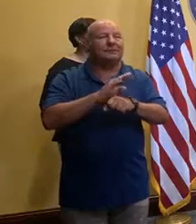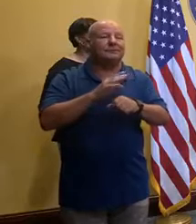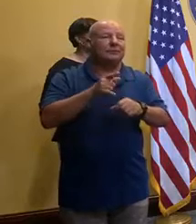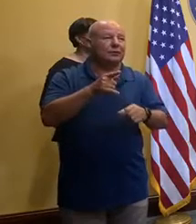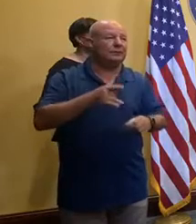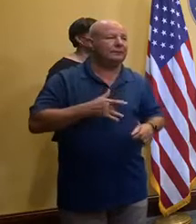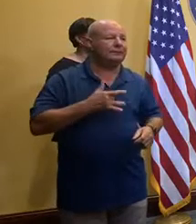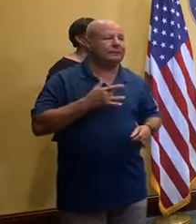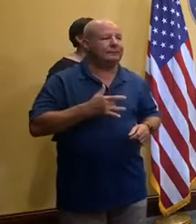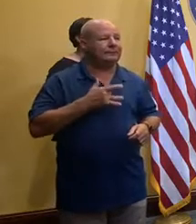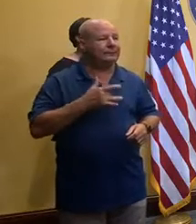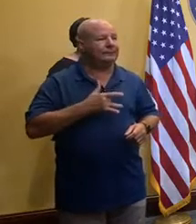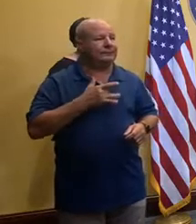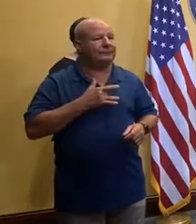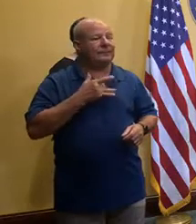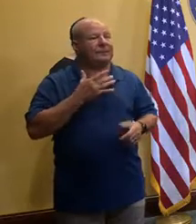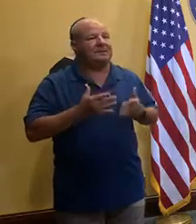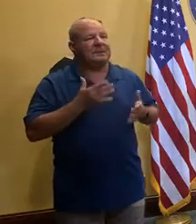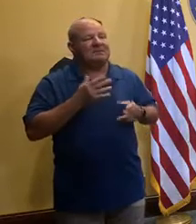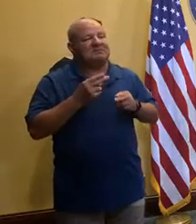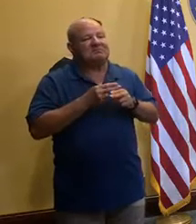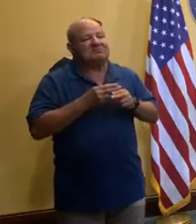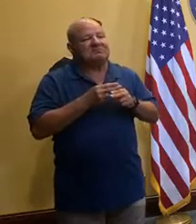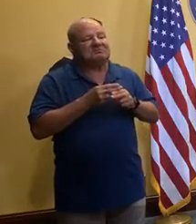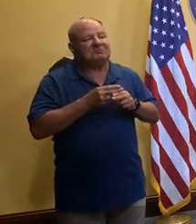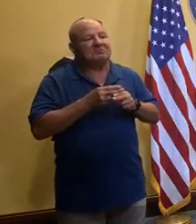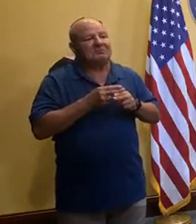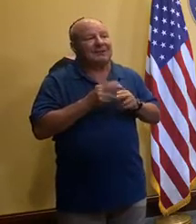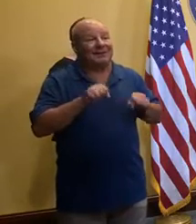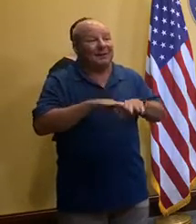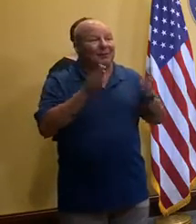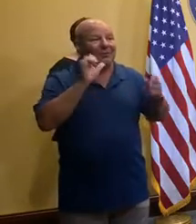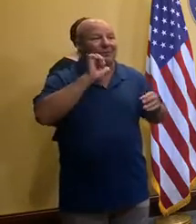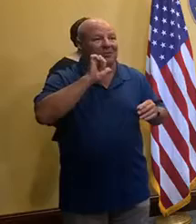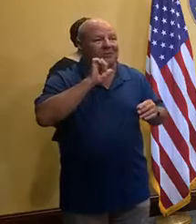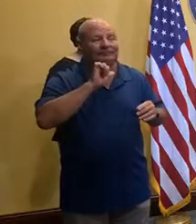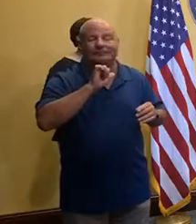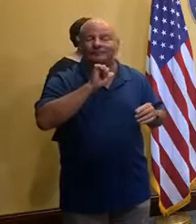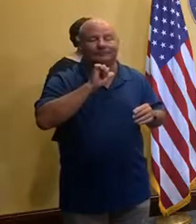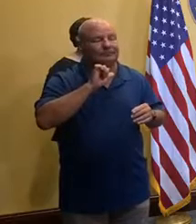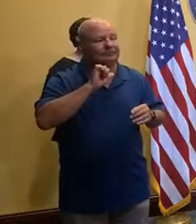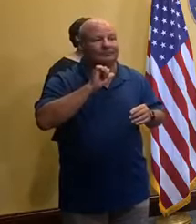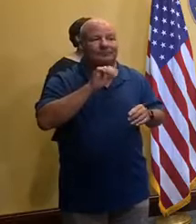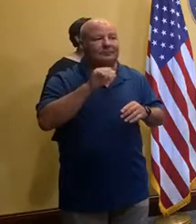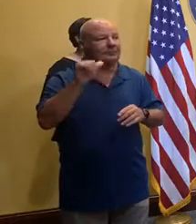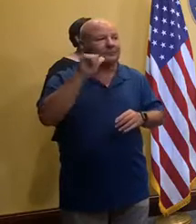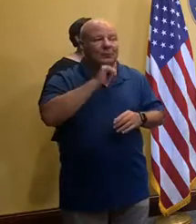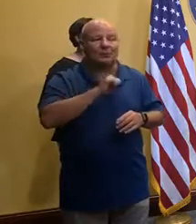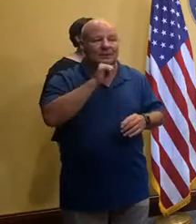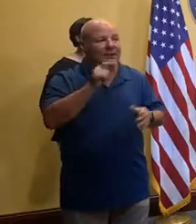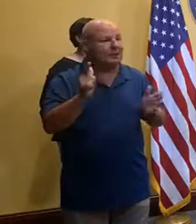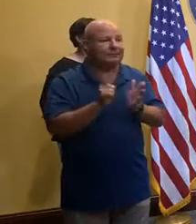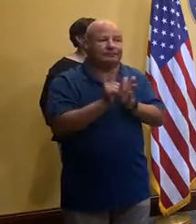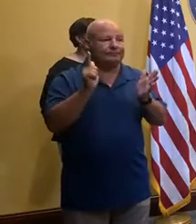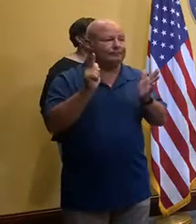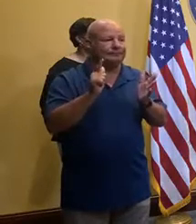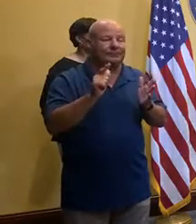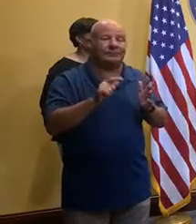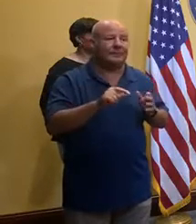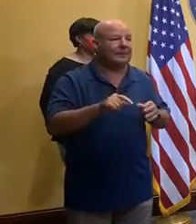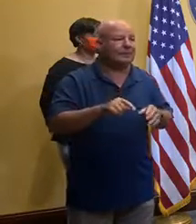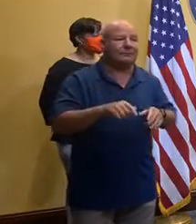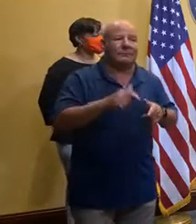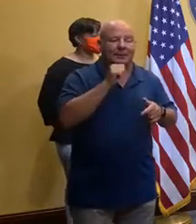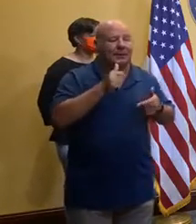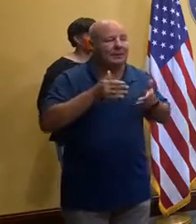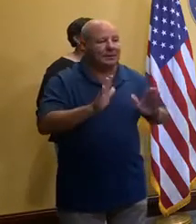basis, open up their bar. Bars are not allowable within the phase 2. It's very